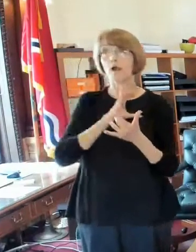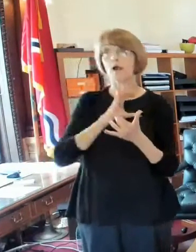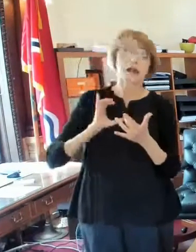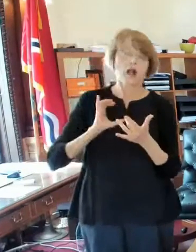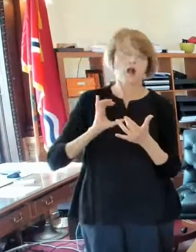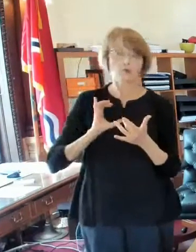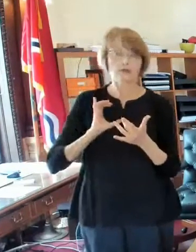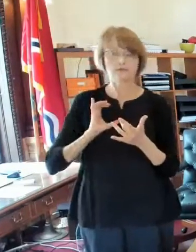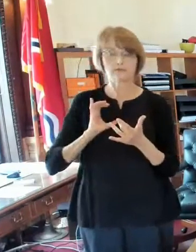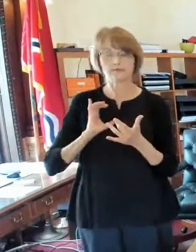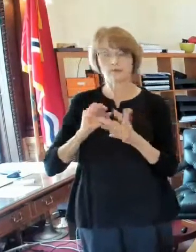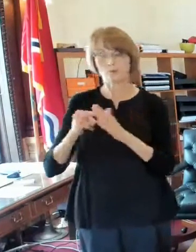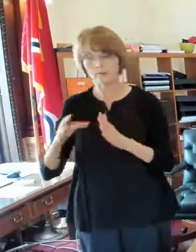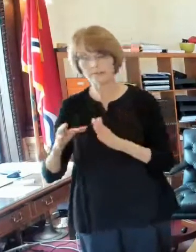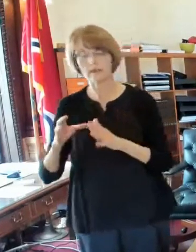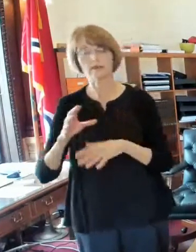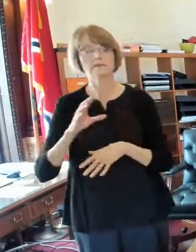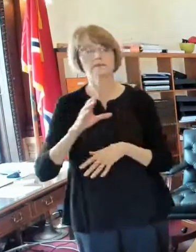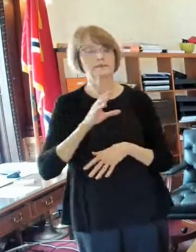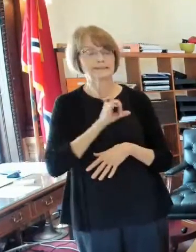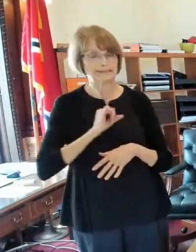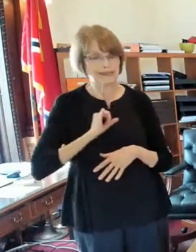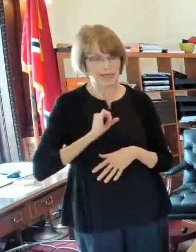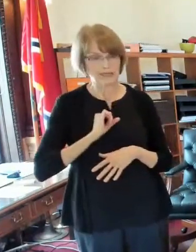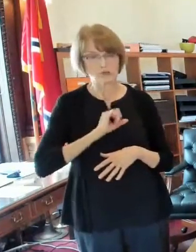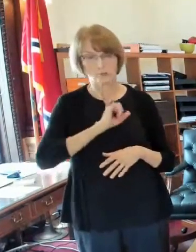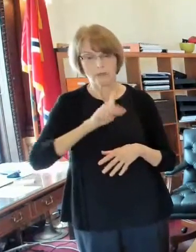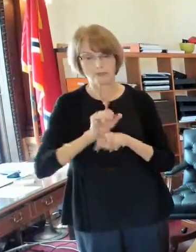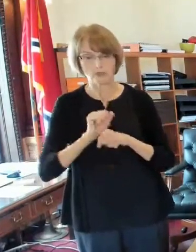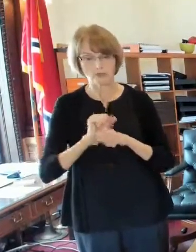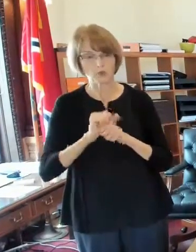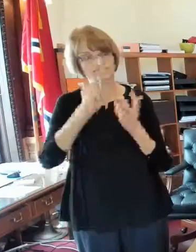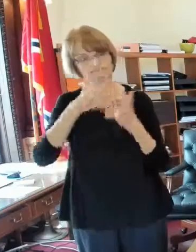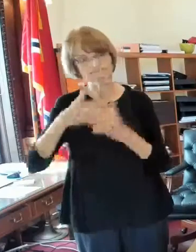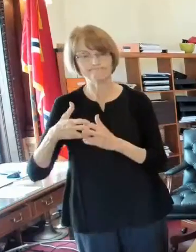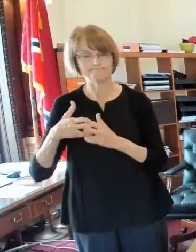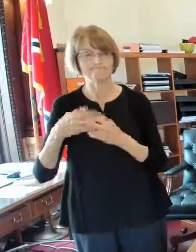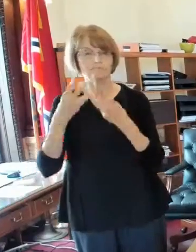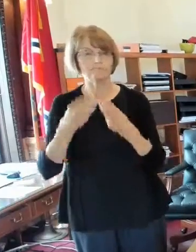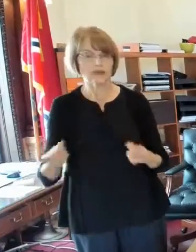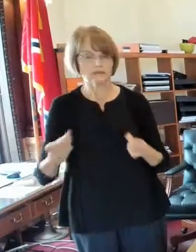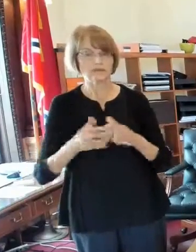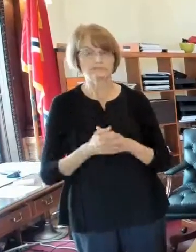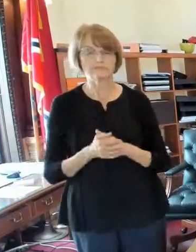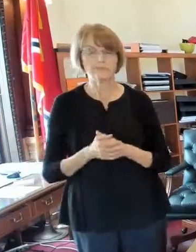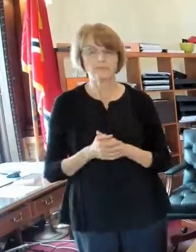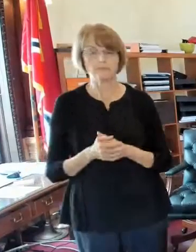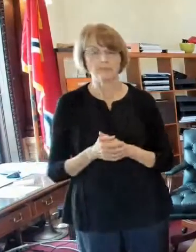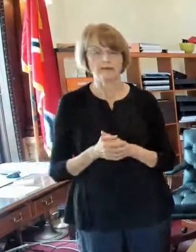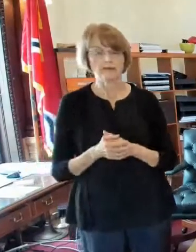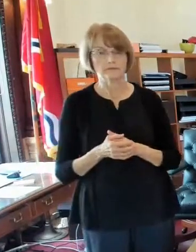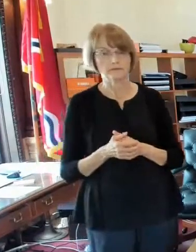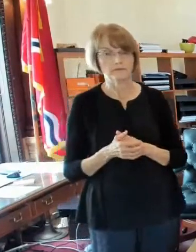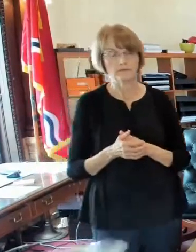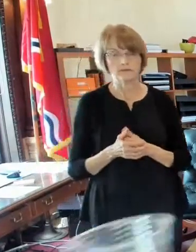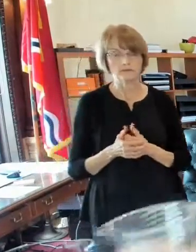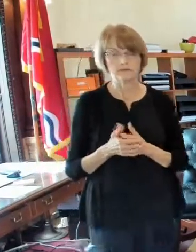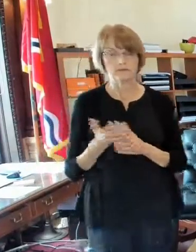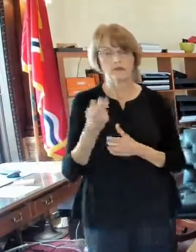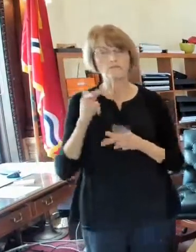to get back to work and get this figured out. What is your message? A few people have wrote in and